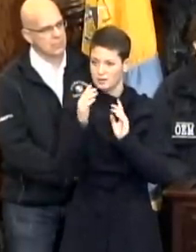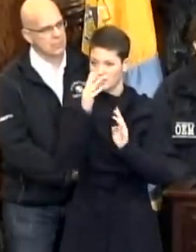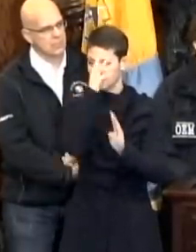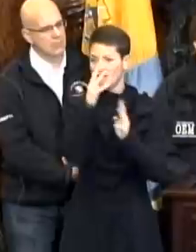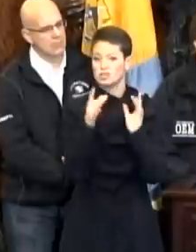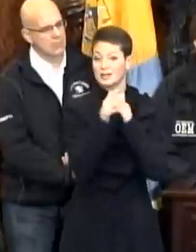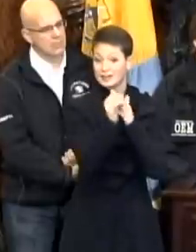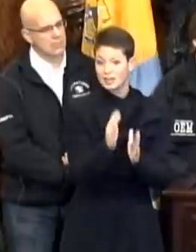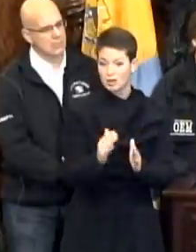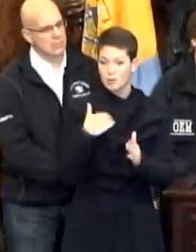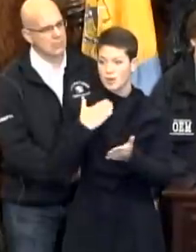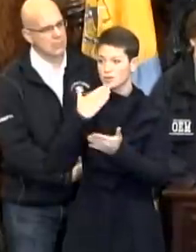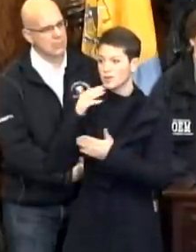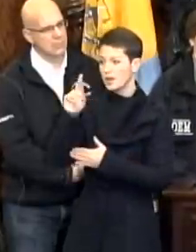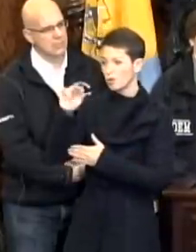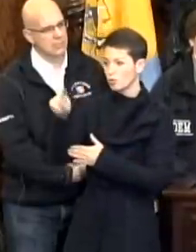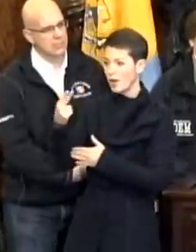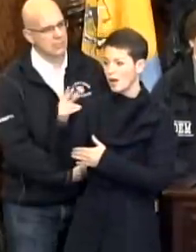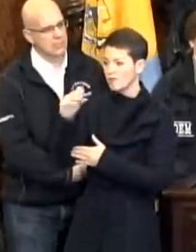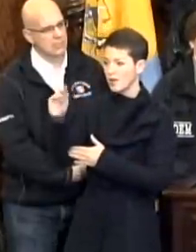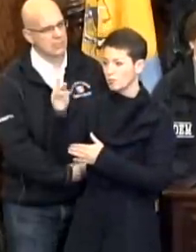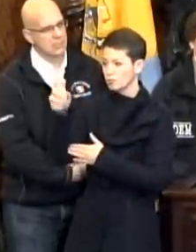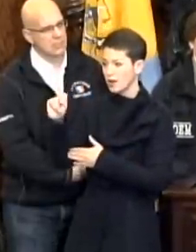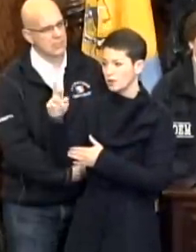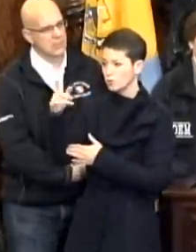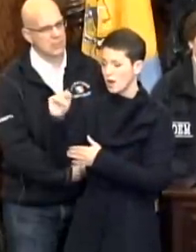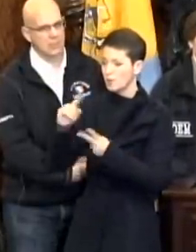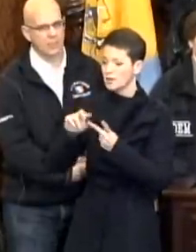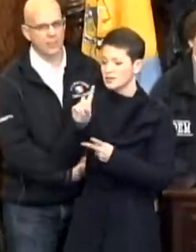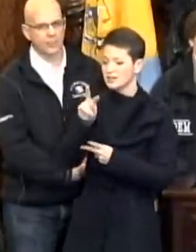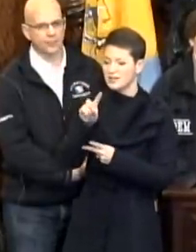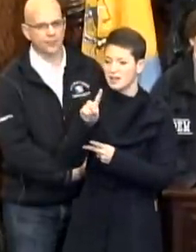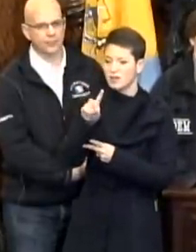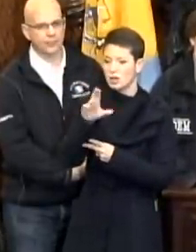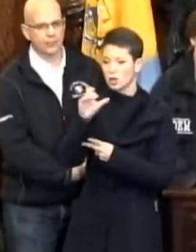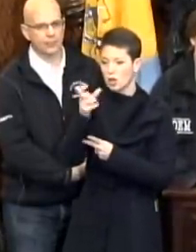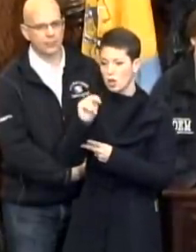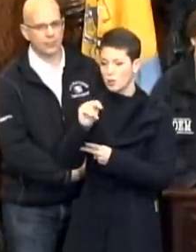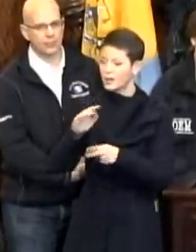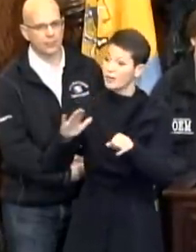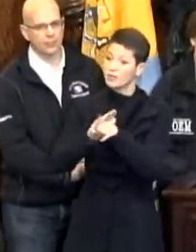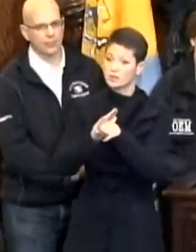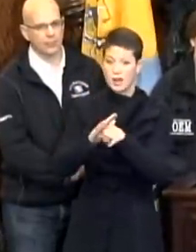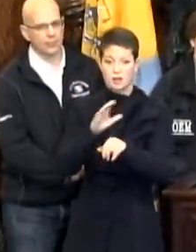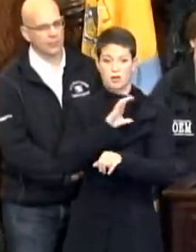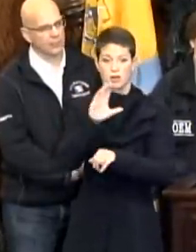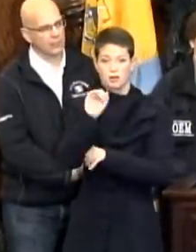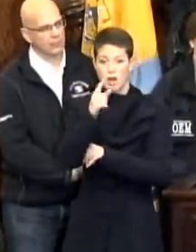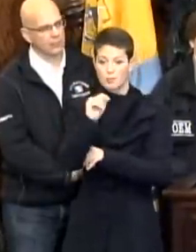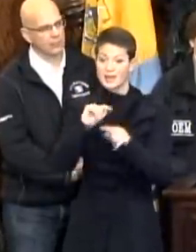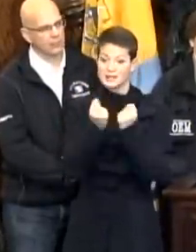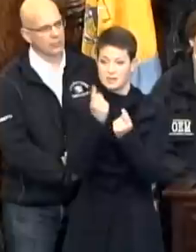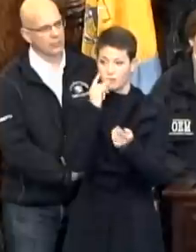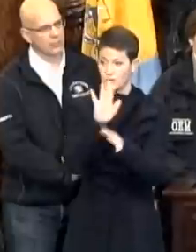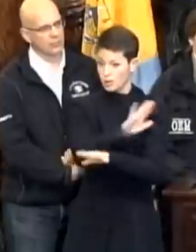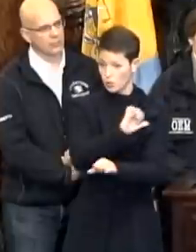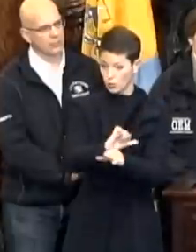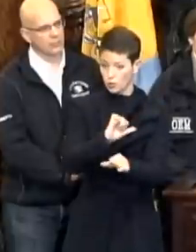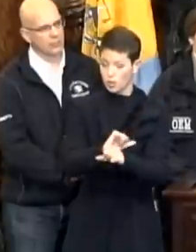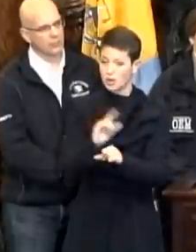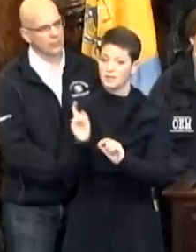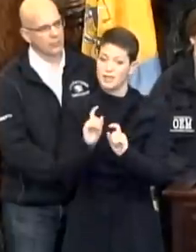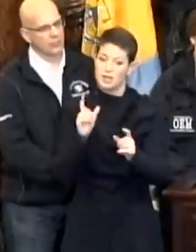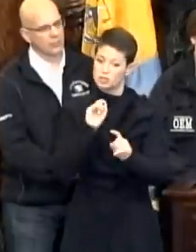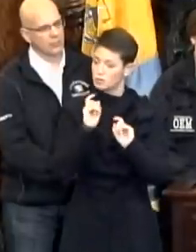want to commend Ralph and Brian Roberts, David L. Cohen, and the entire Comcast team on this effort. They deserve